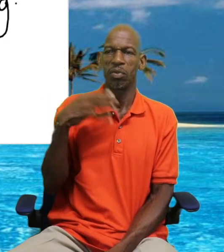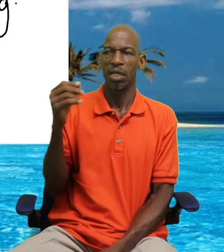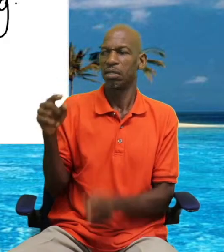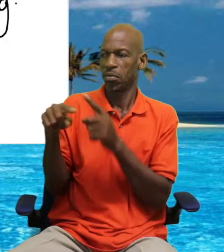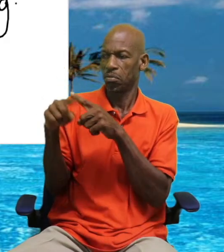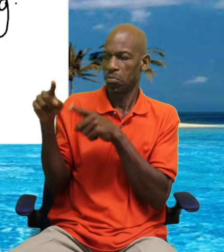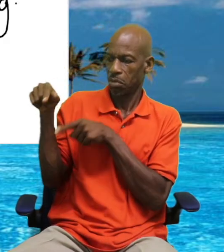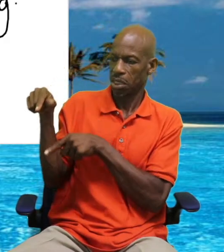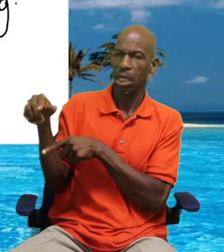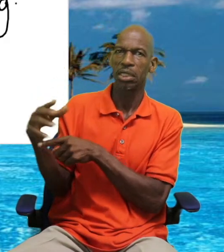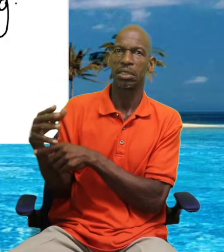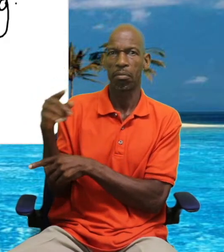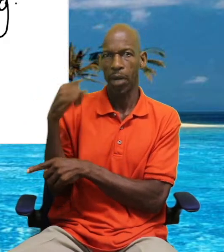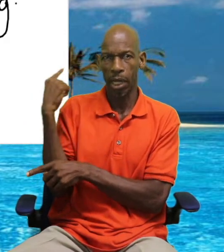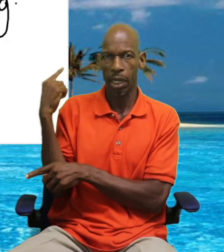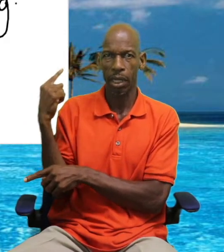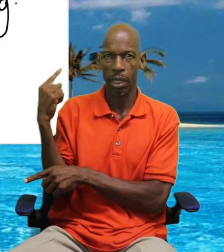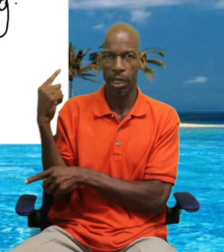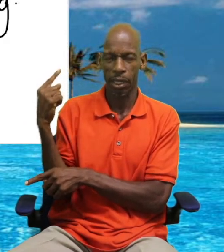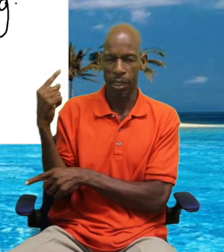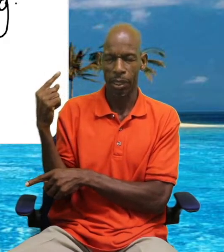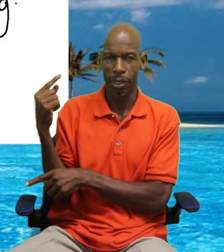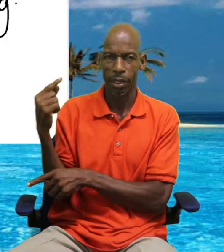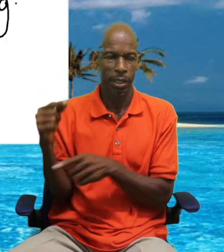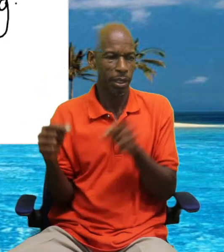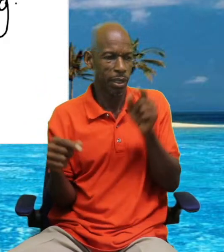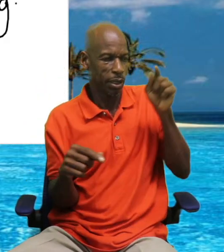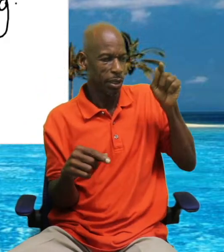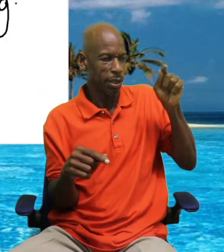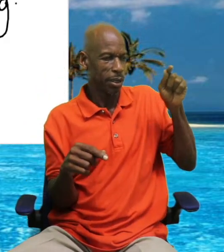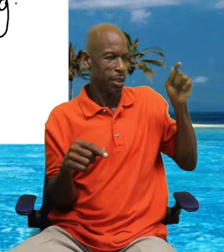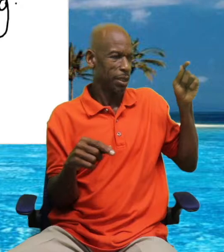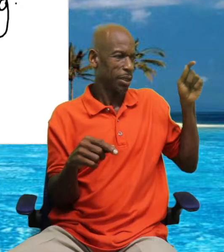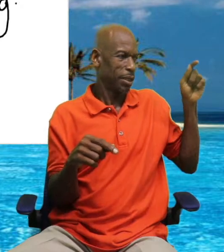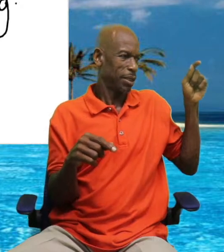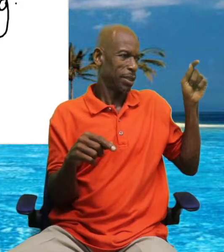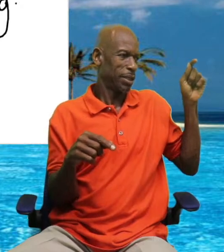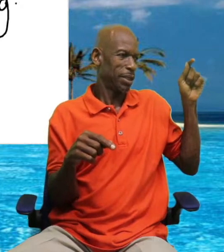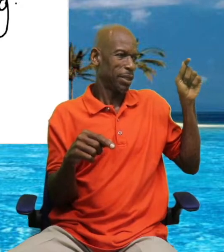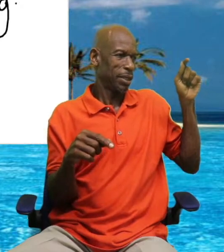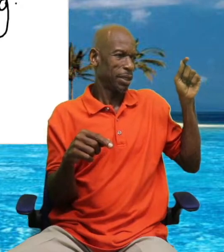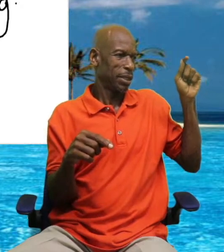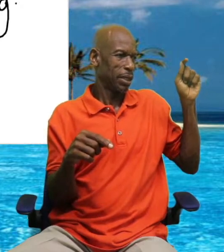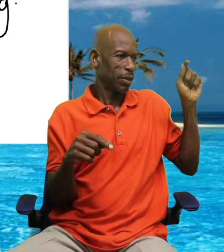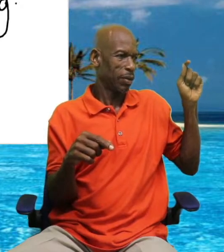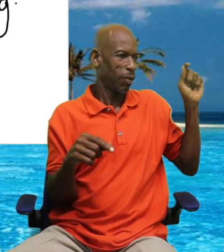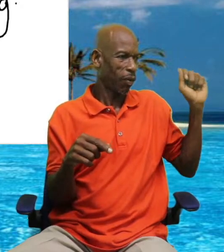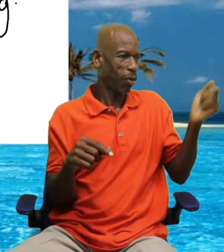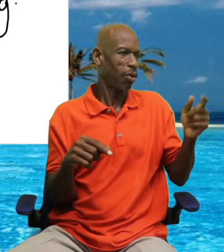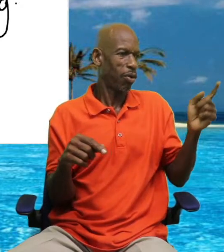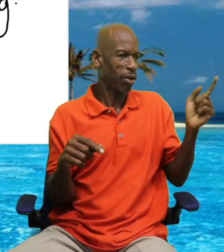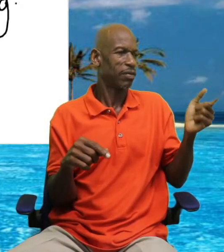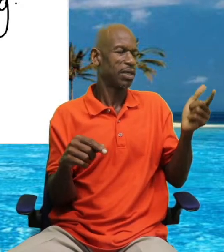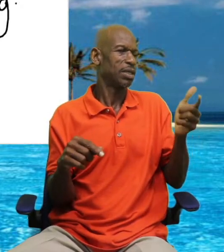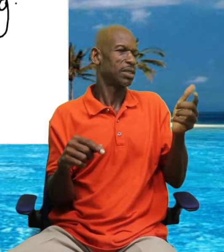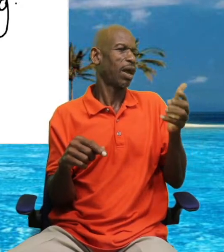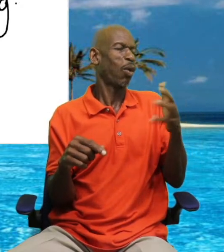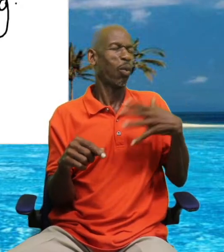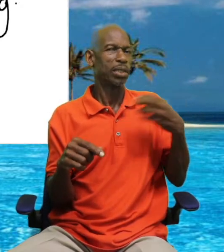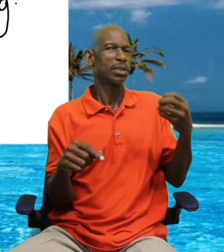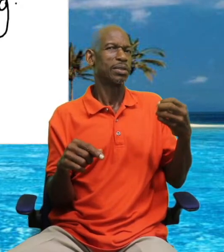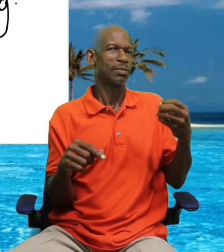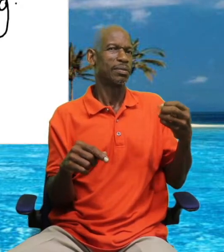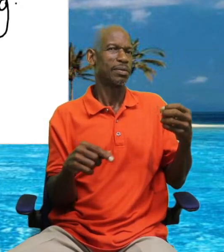to be joining sentences. This is what you're doing, joining sentences. So you'll see